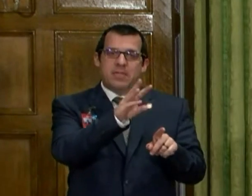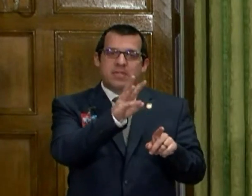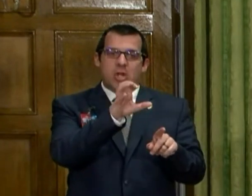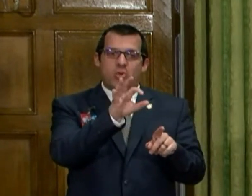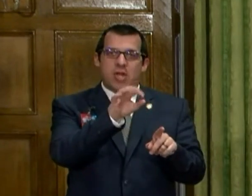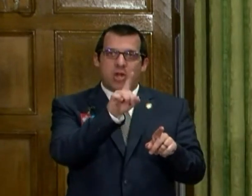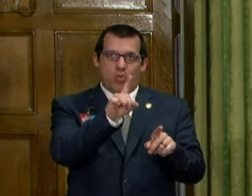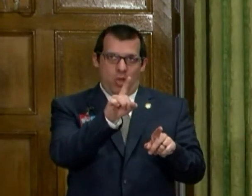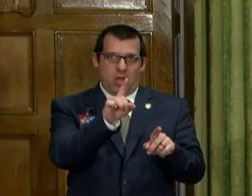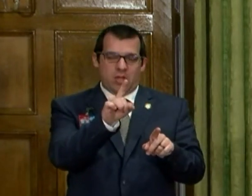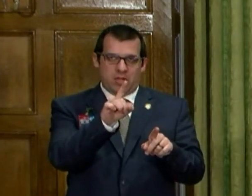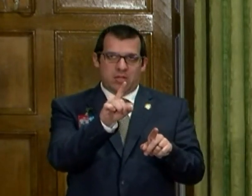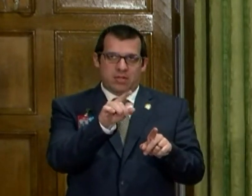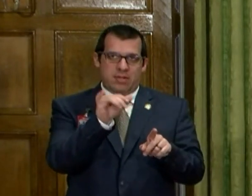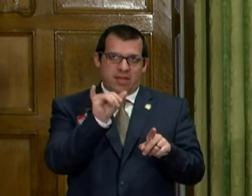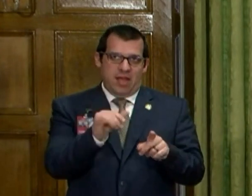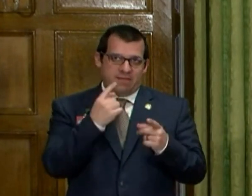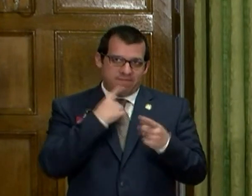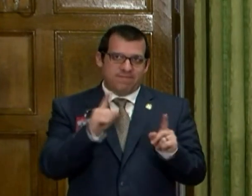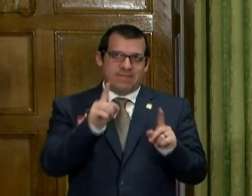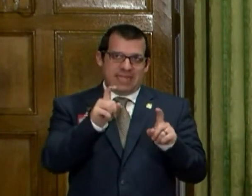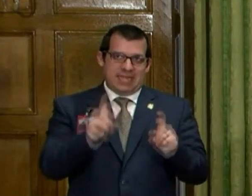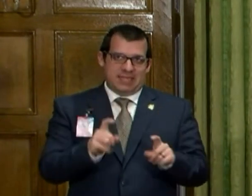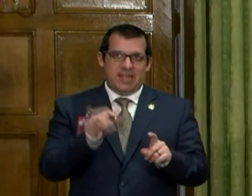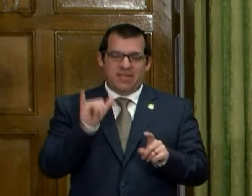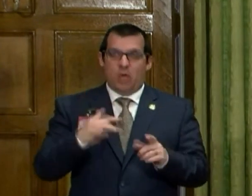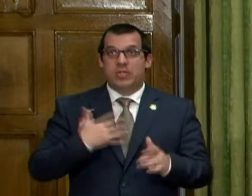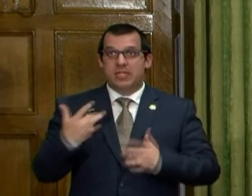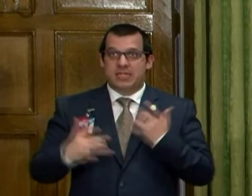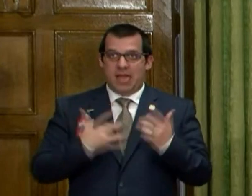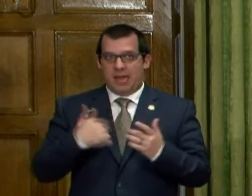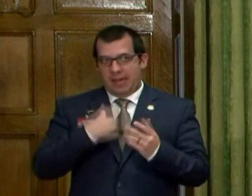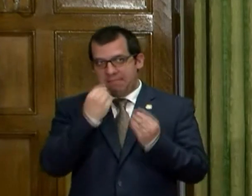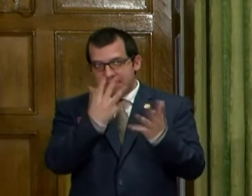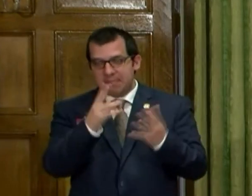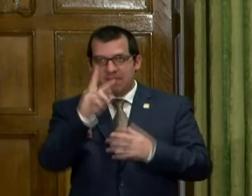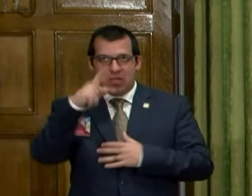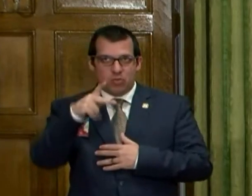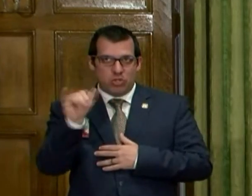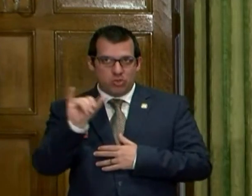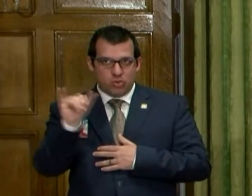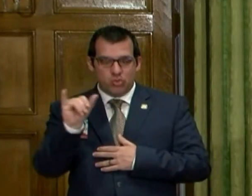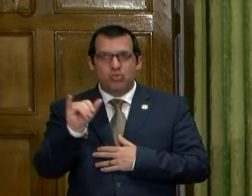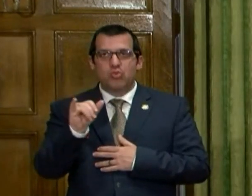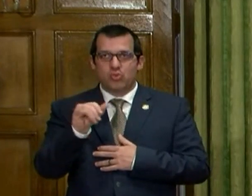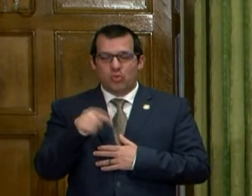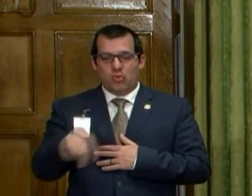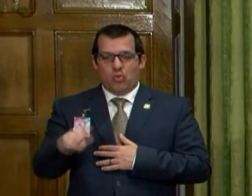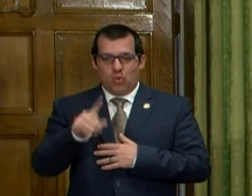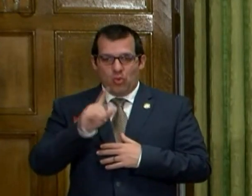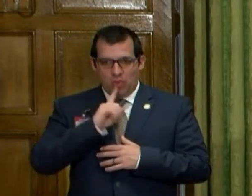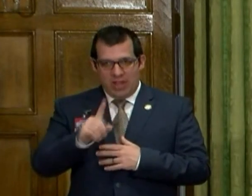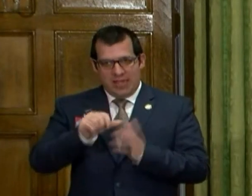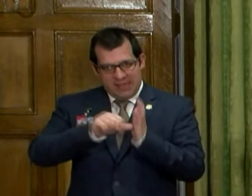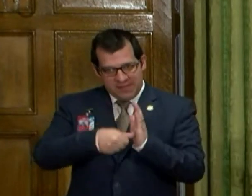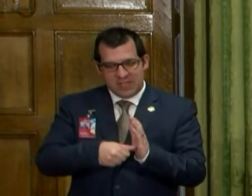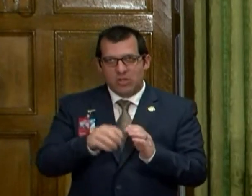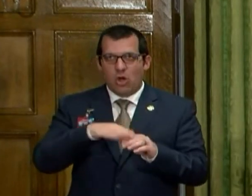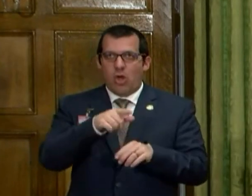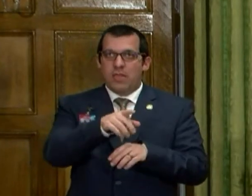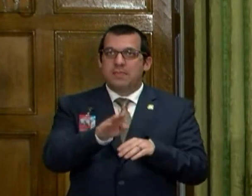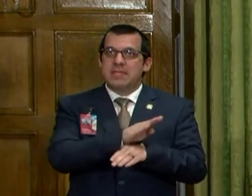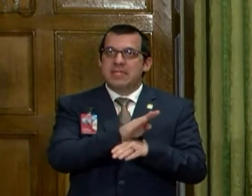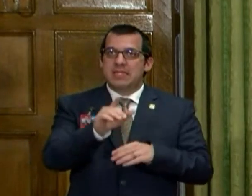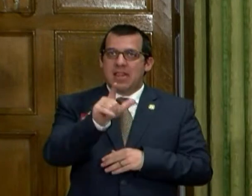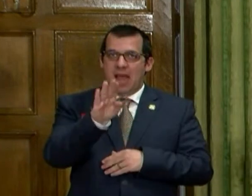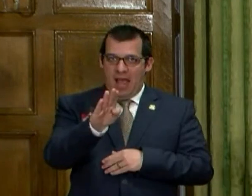691. That was another exciting point to the Vice President, because they've really put a lot of emphasis on the commercial